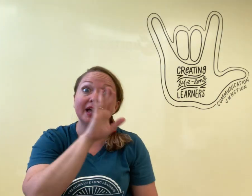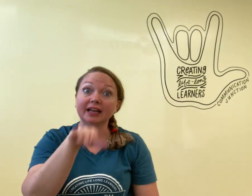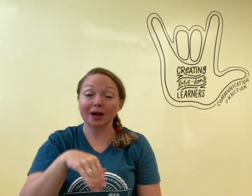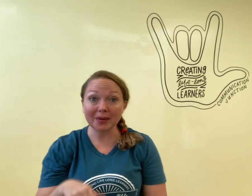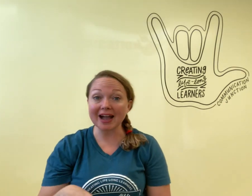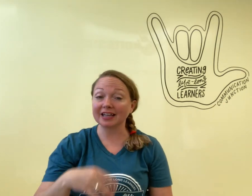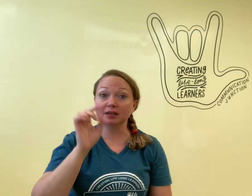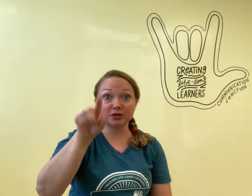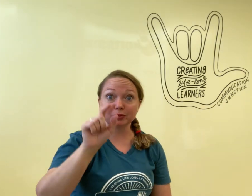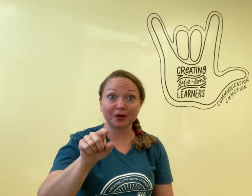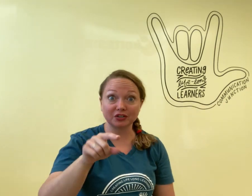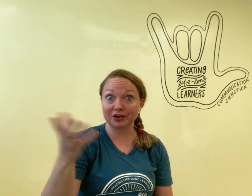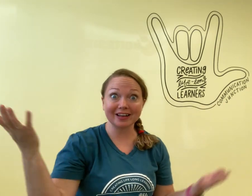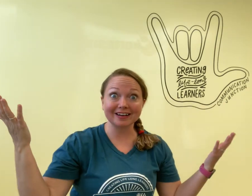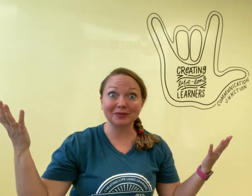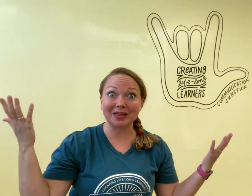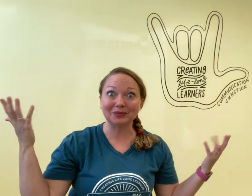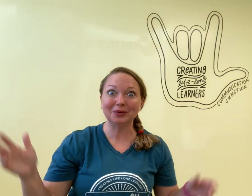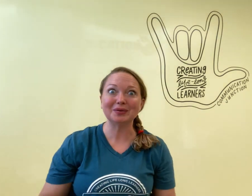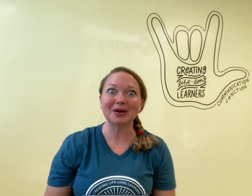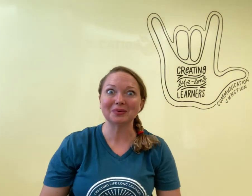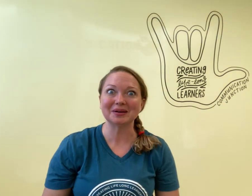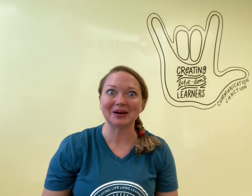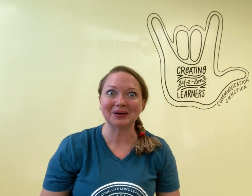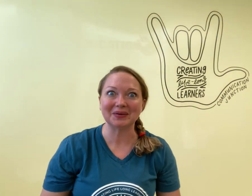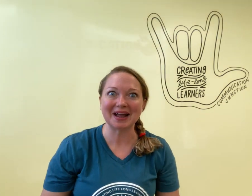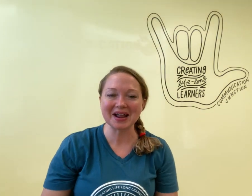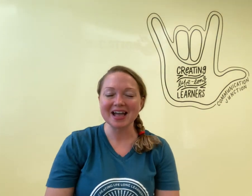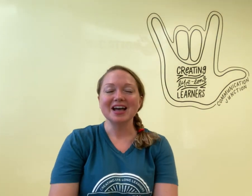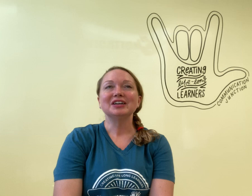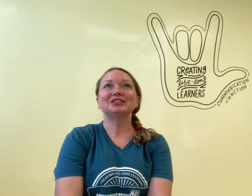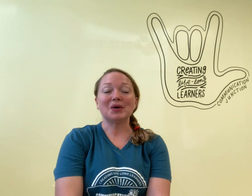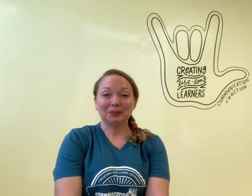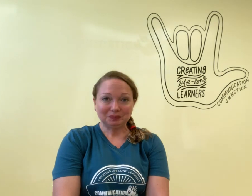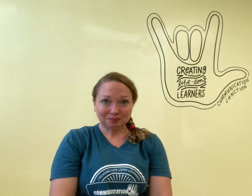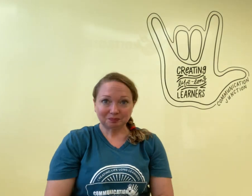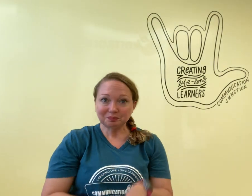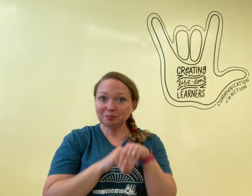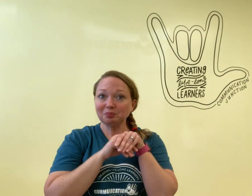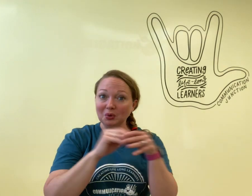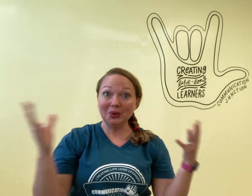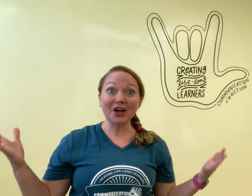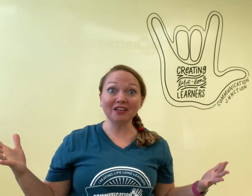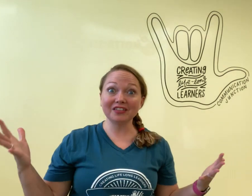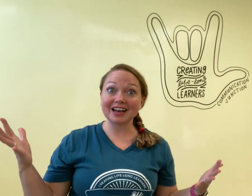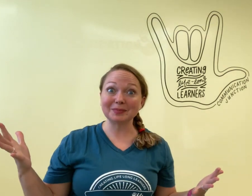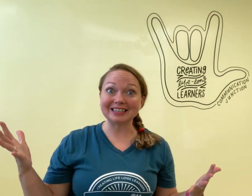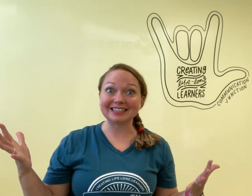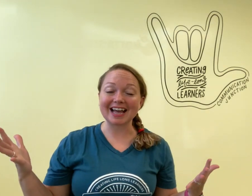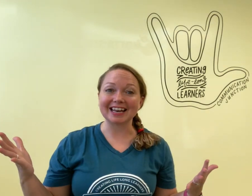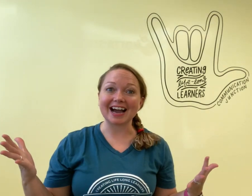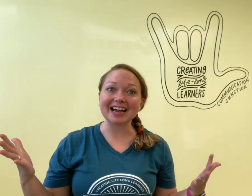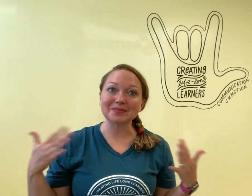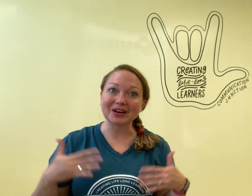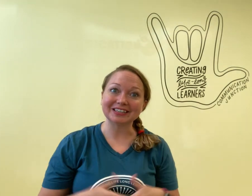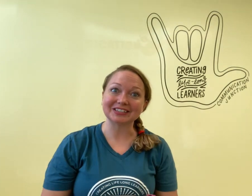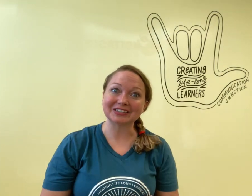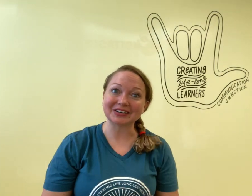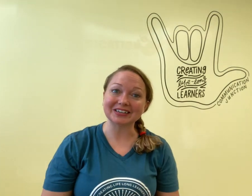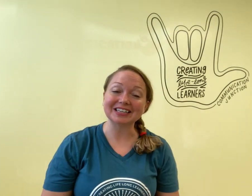come back, and then push start again, and you'll be right where we are, okay? So, with all of that being said, I am ready to start if you